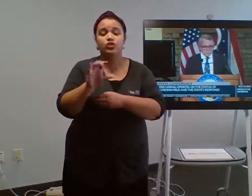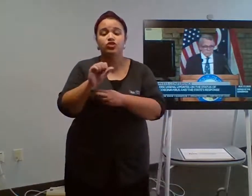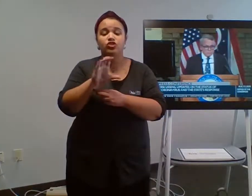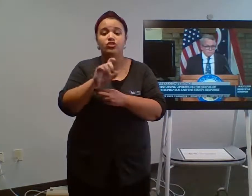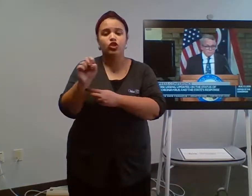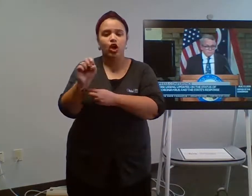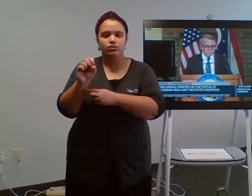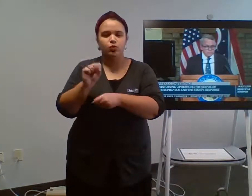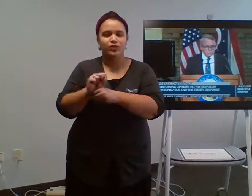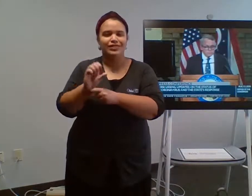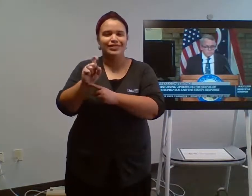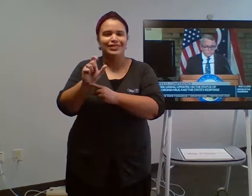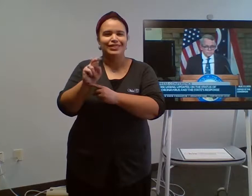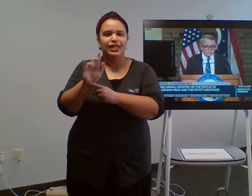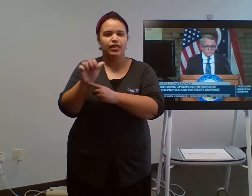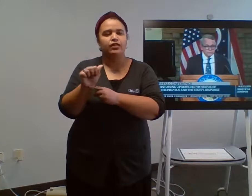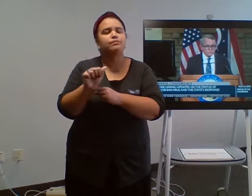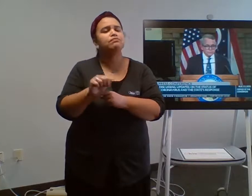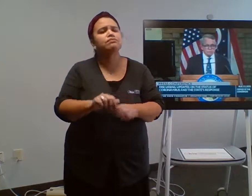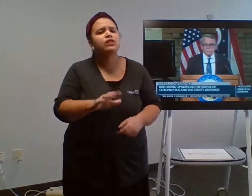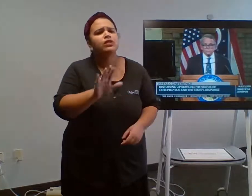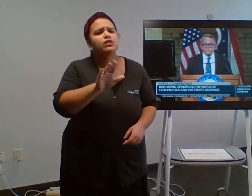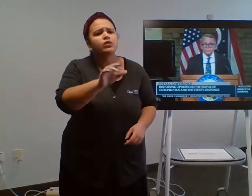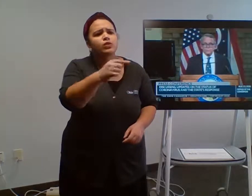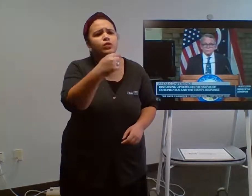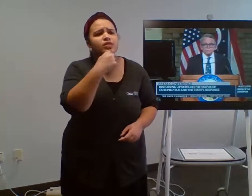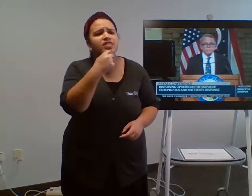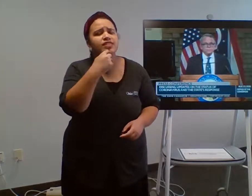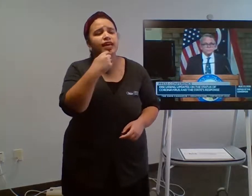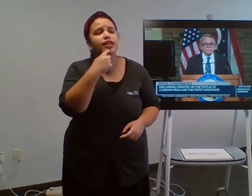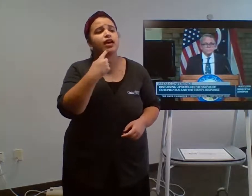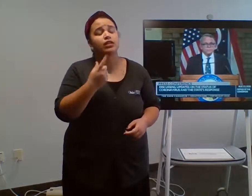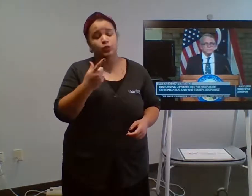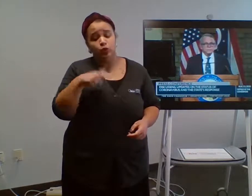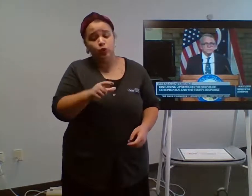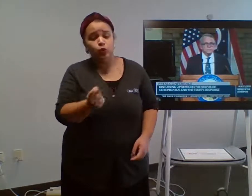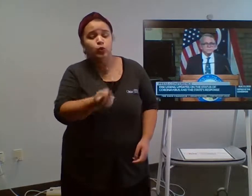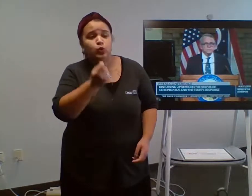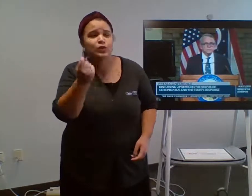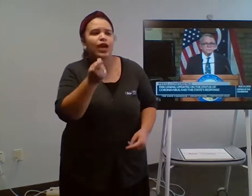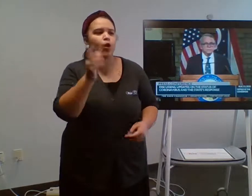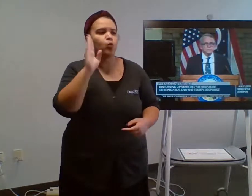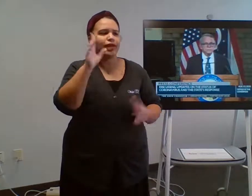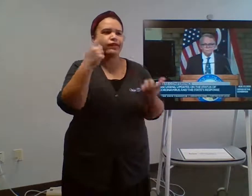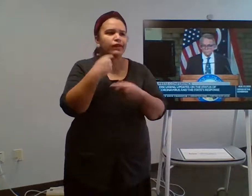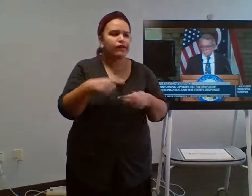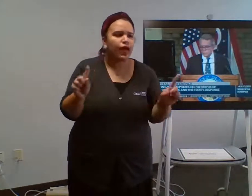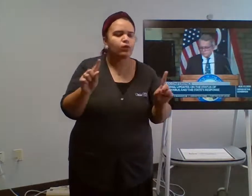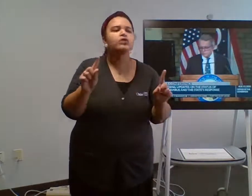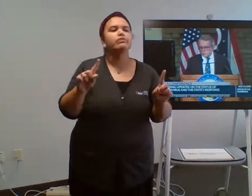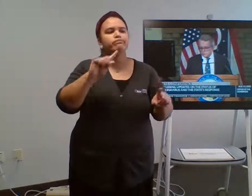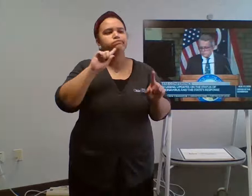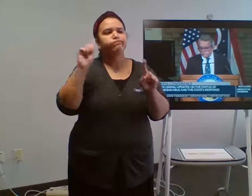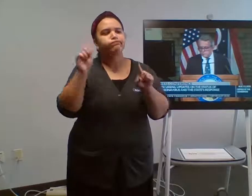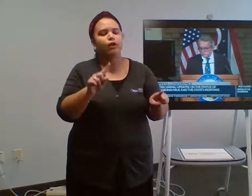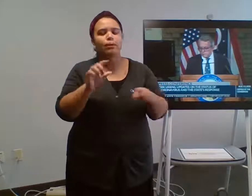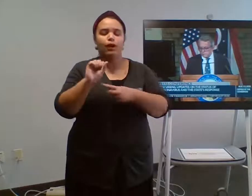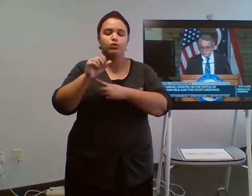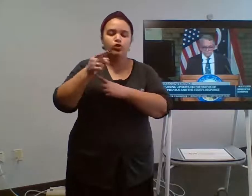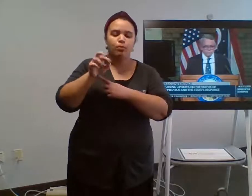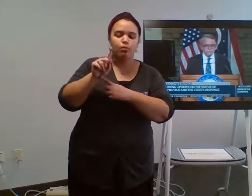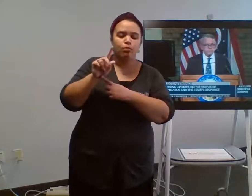So you said an announcement's coming Tuesday regarding sports, but you said there's going to be limited fans, and you're working with the coaches,